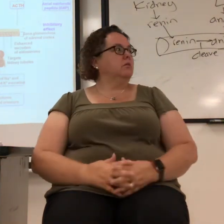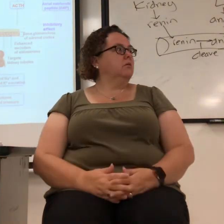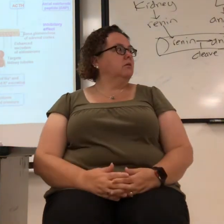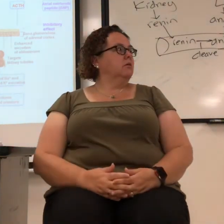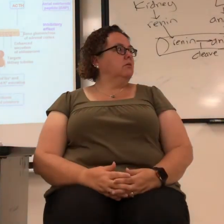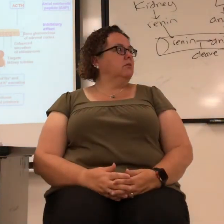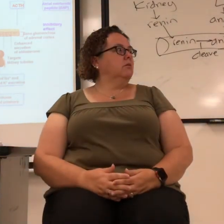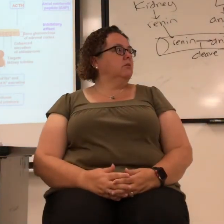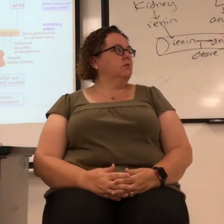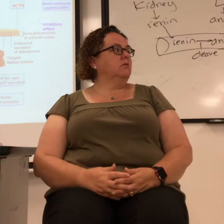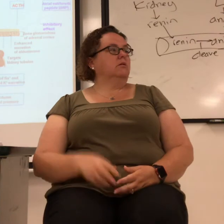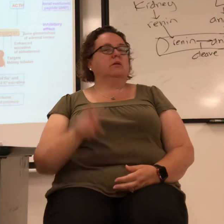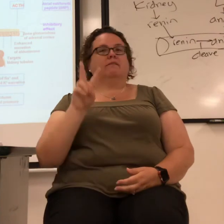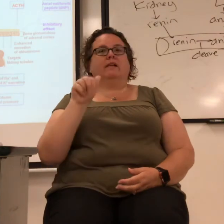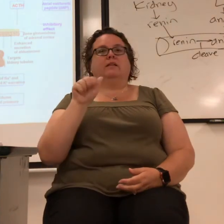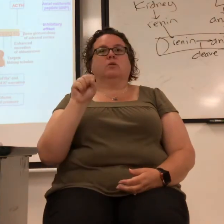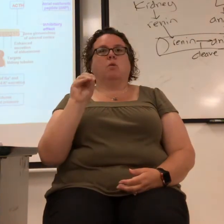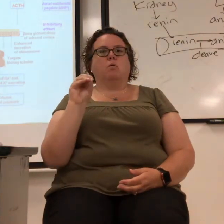If you